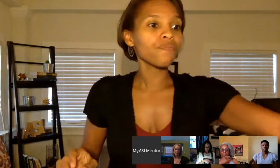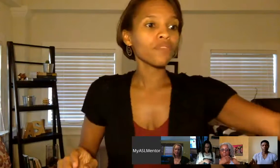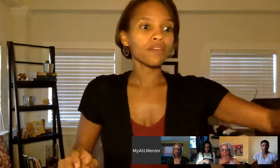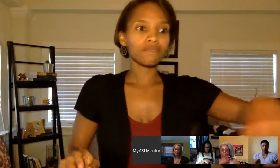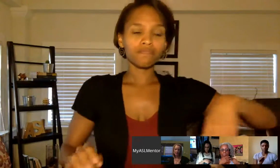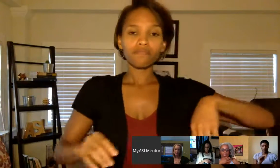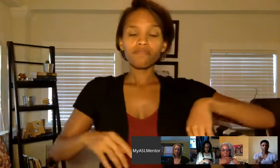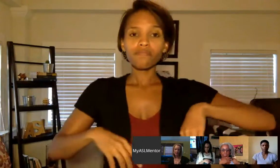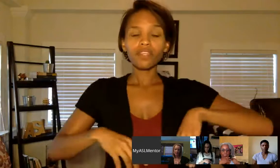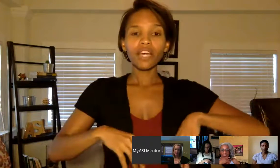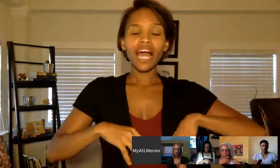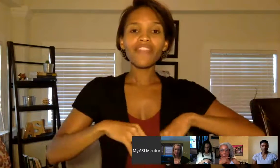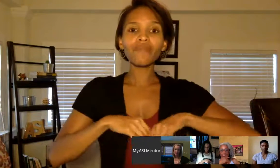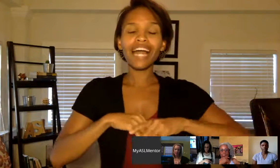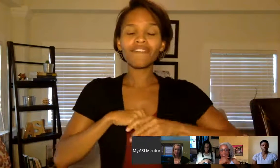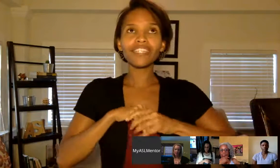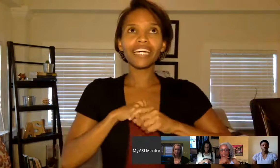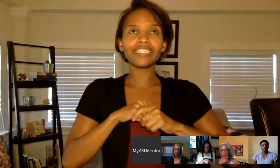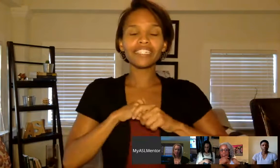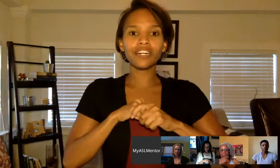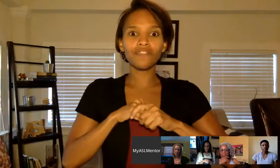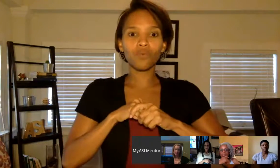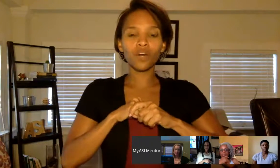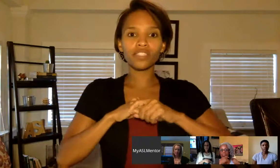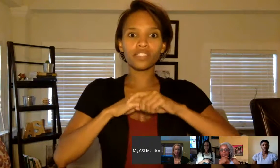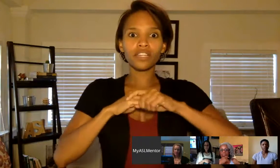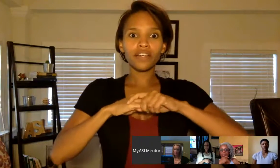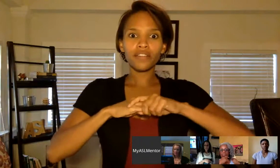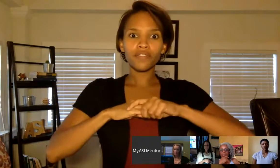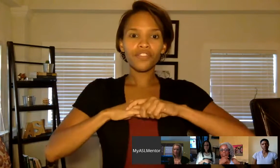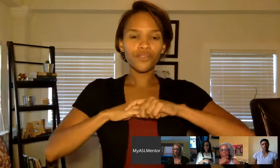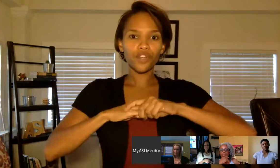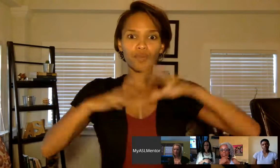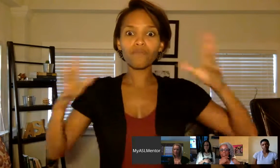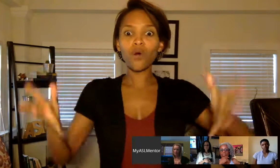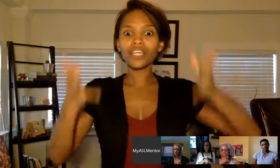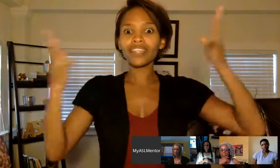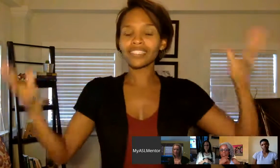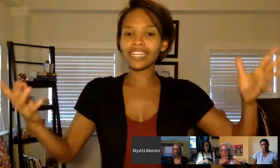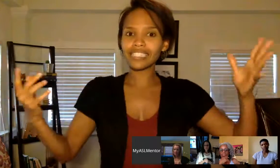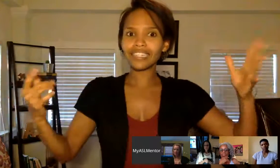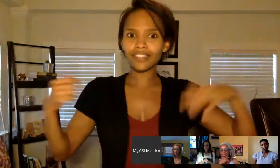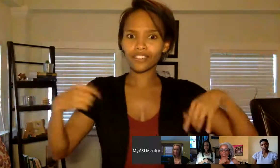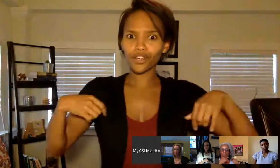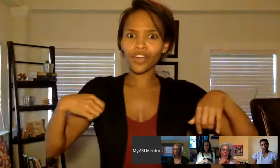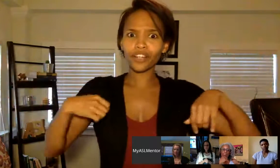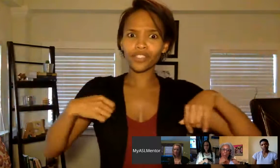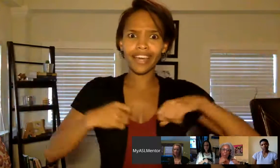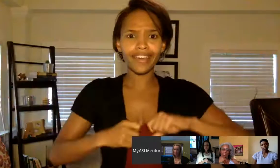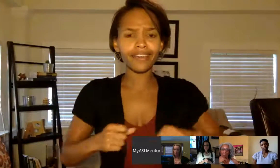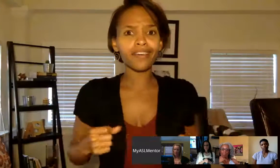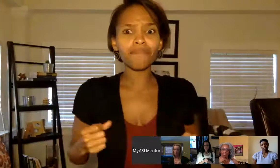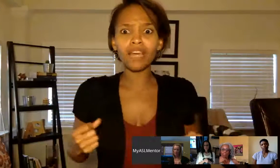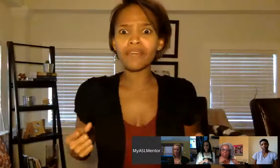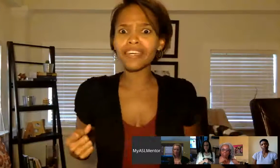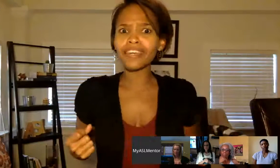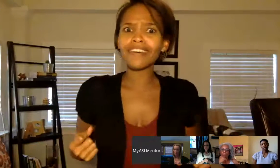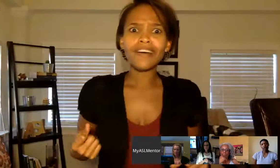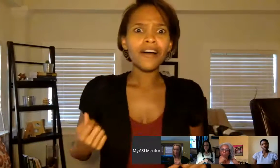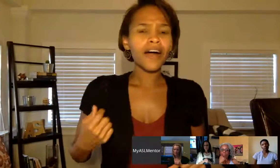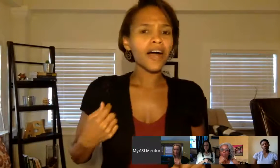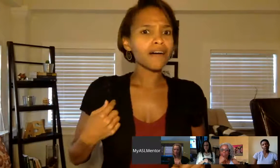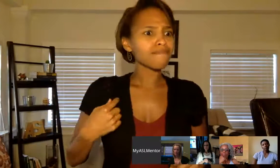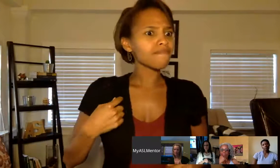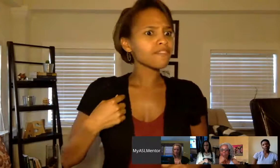then we have this idea of they're promoting this idea. So they are saying